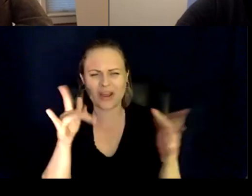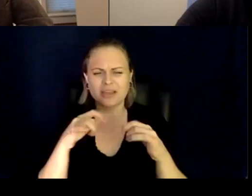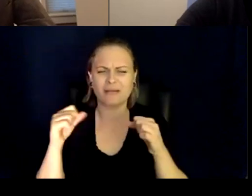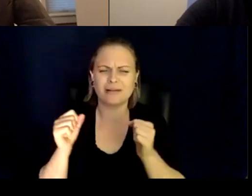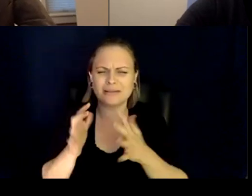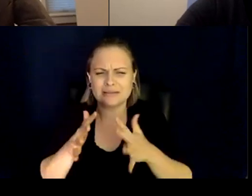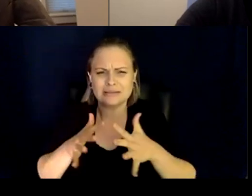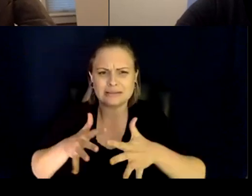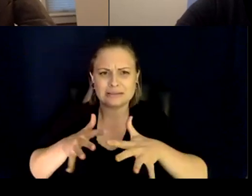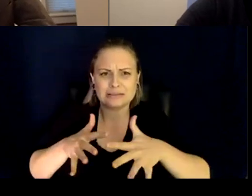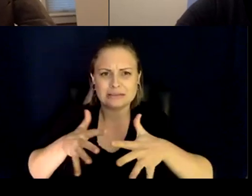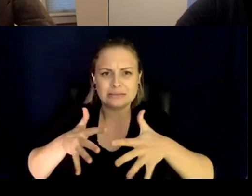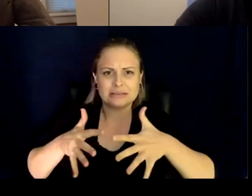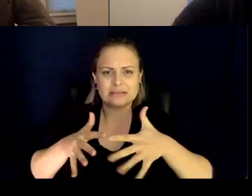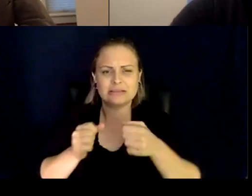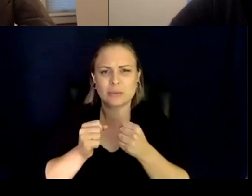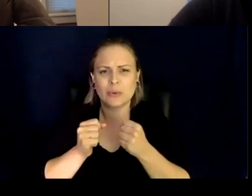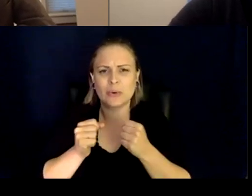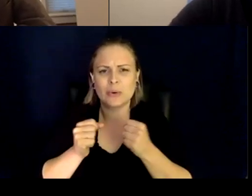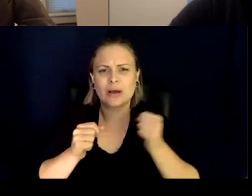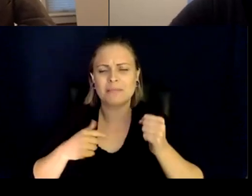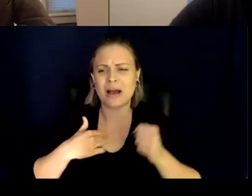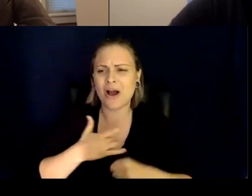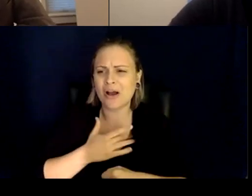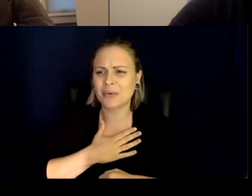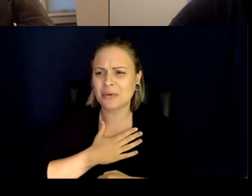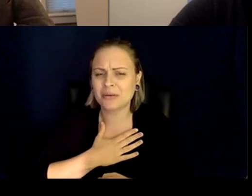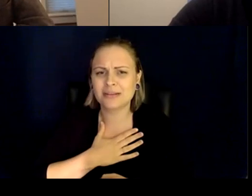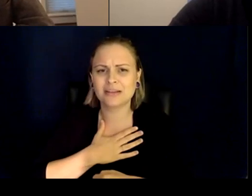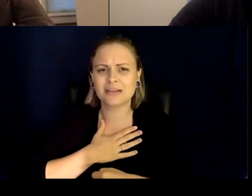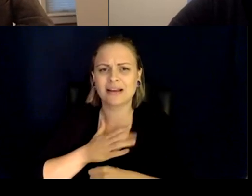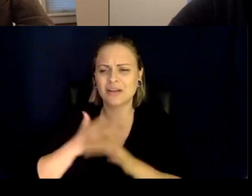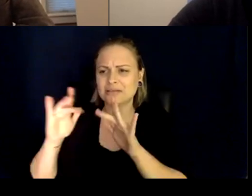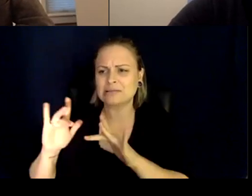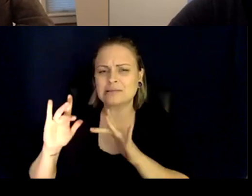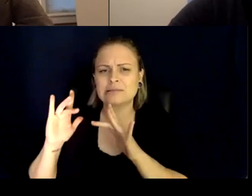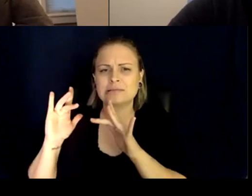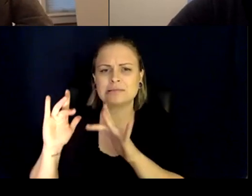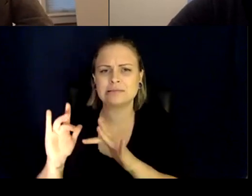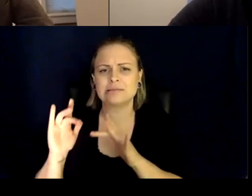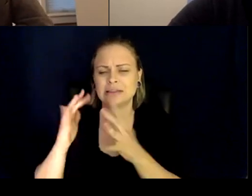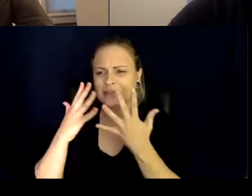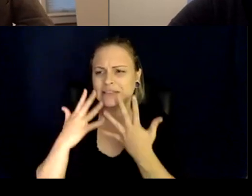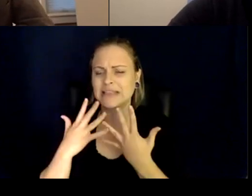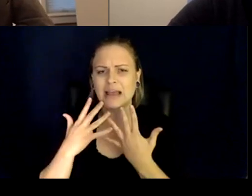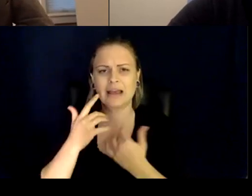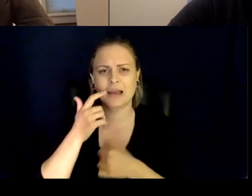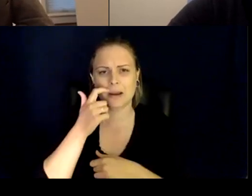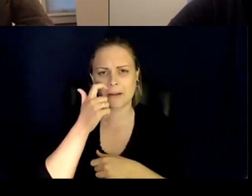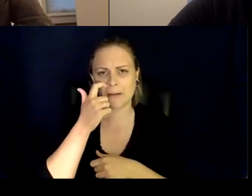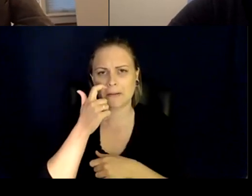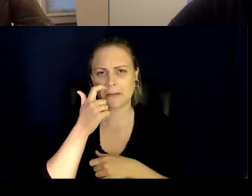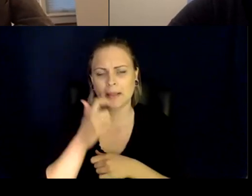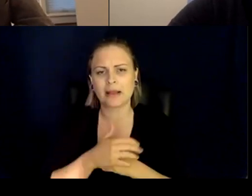terribly. And my heart went out to them. I felt very, very sad about that. And